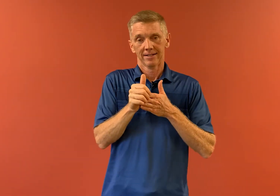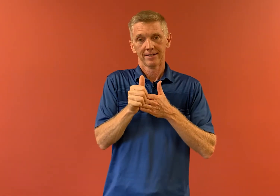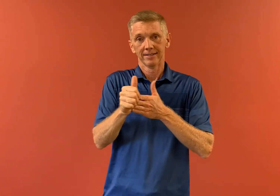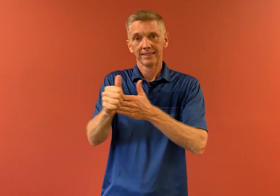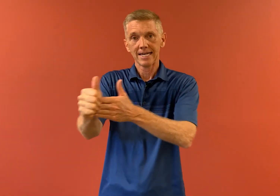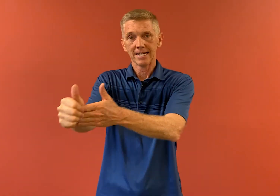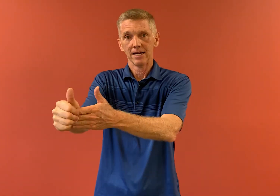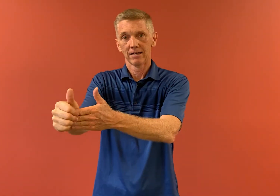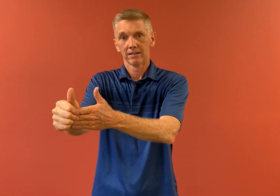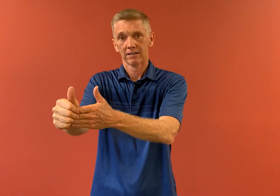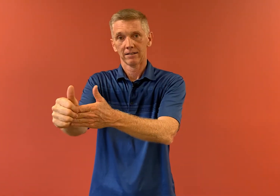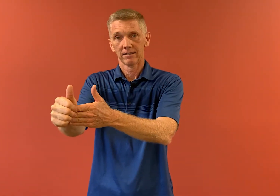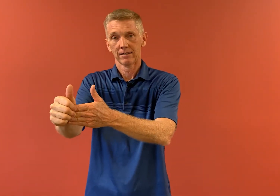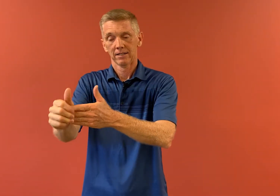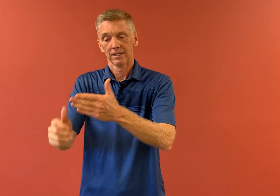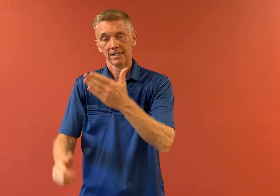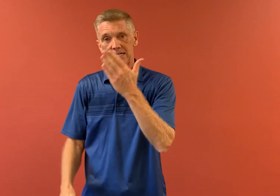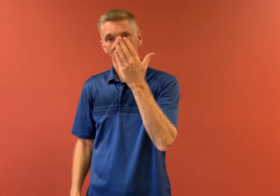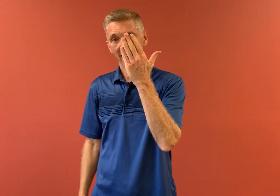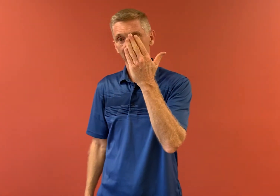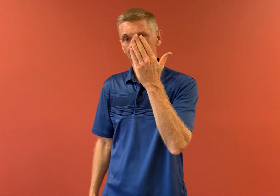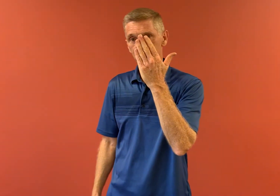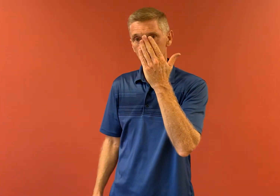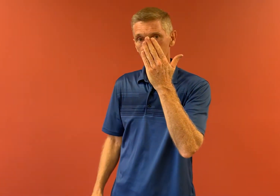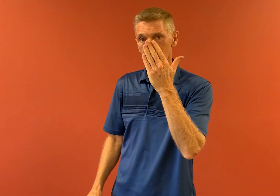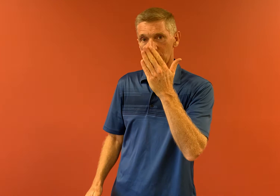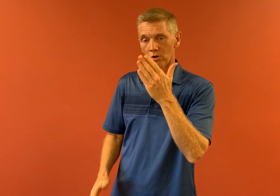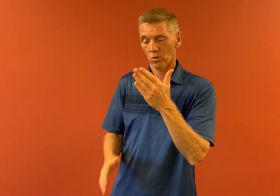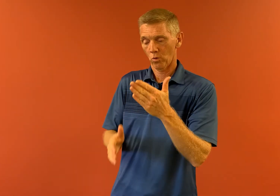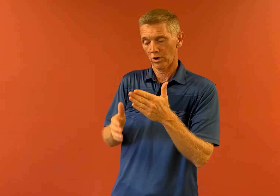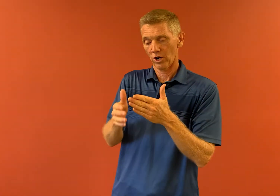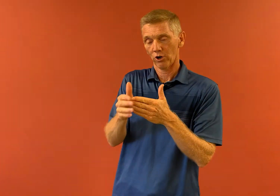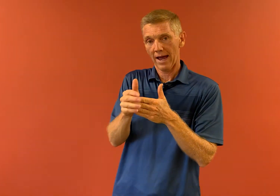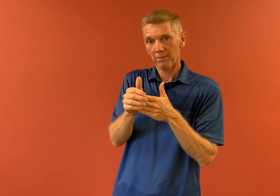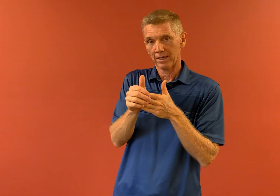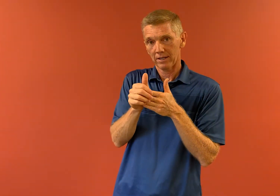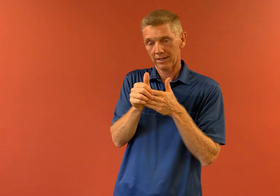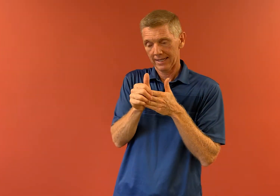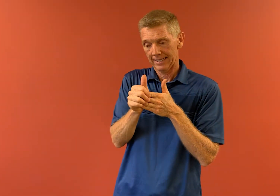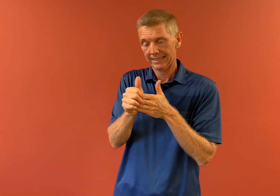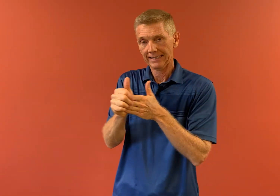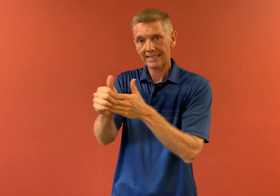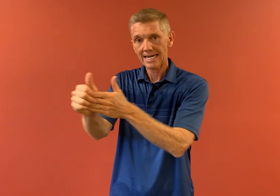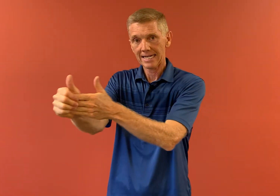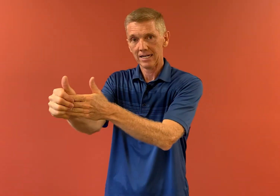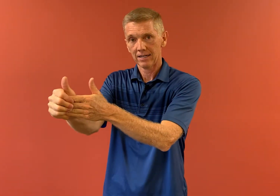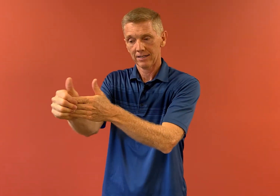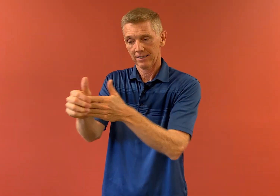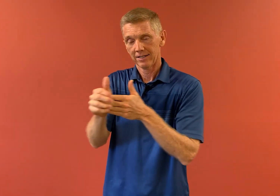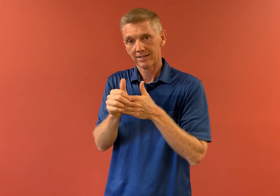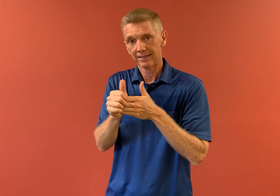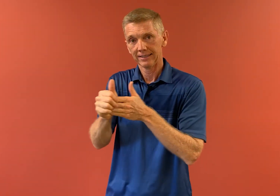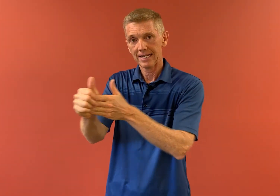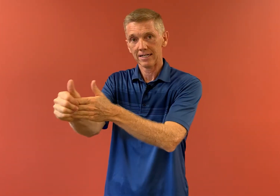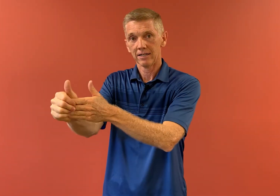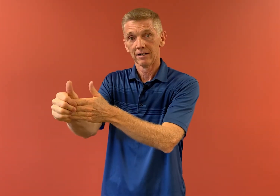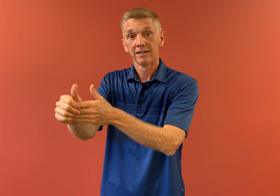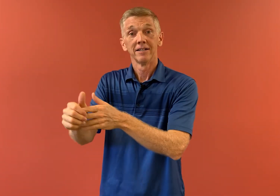To lead. See my hand like this? We're going to grab it. Lead. To lead.